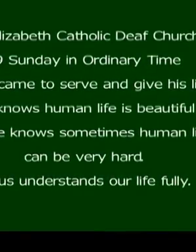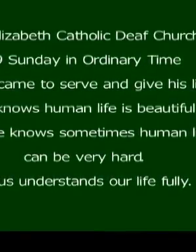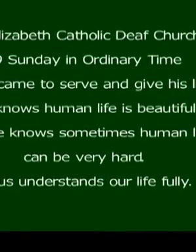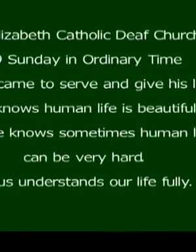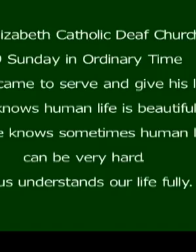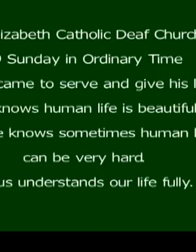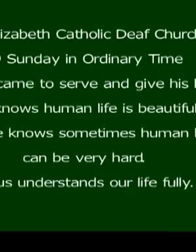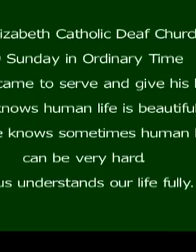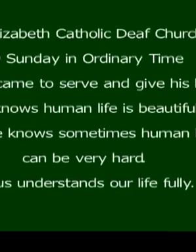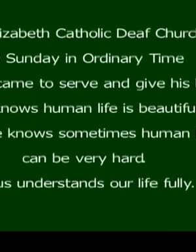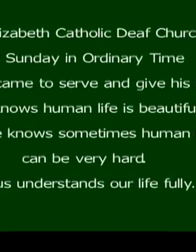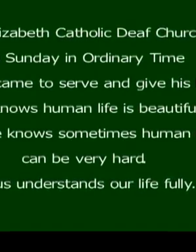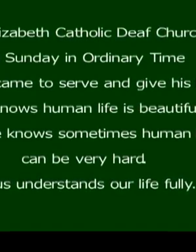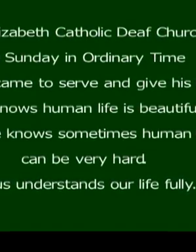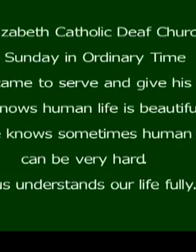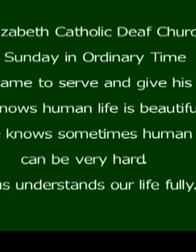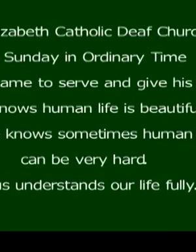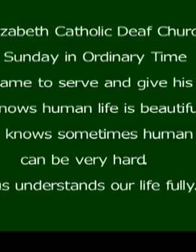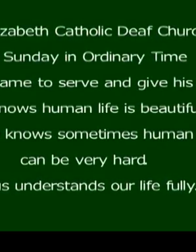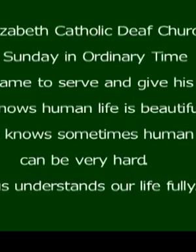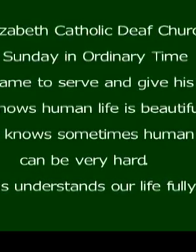29th Sunday in Ordinary Time.